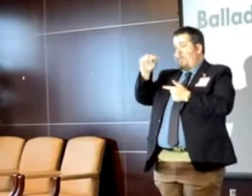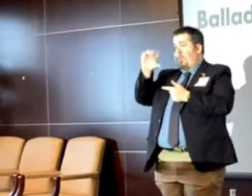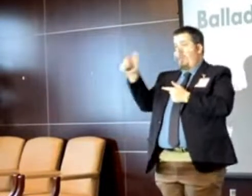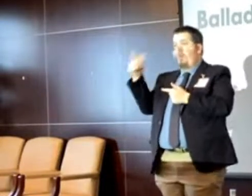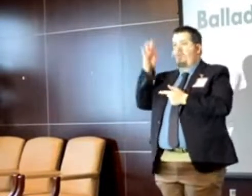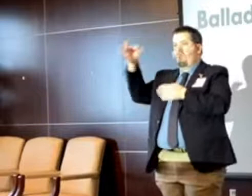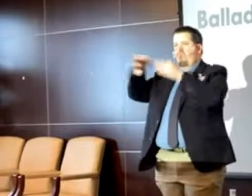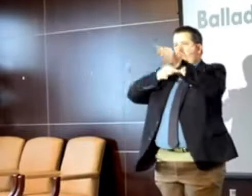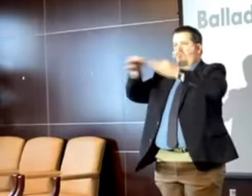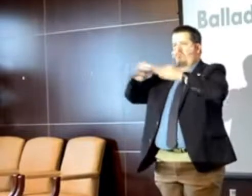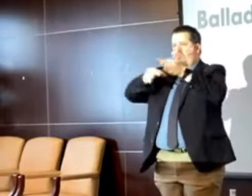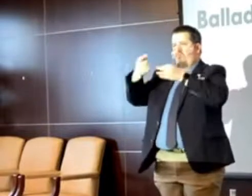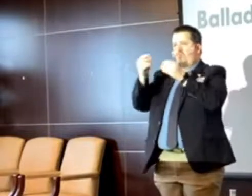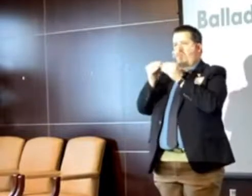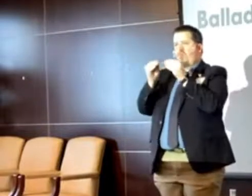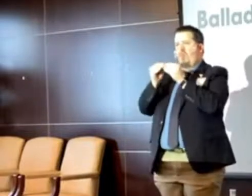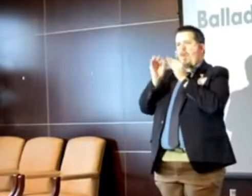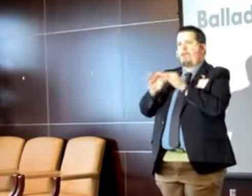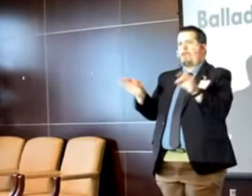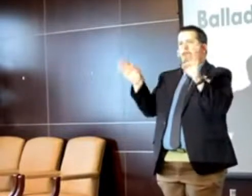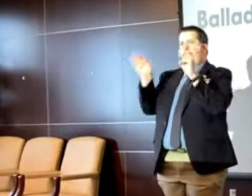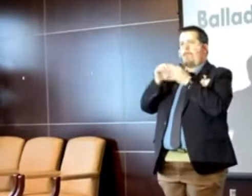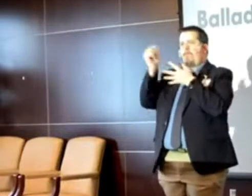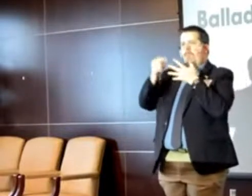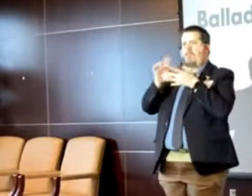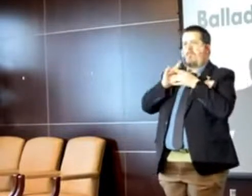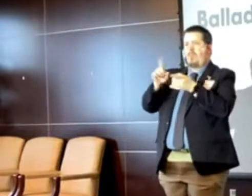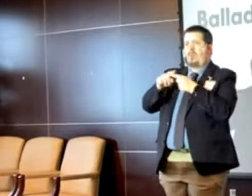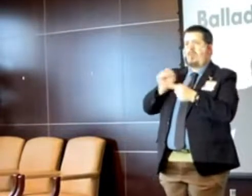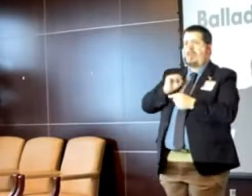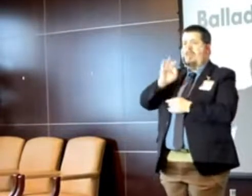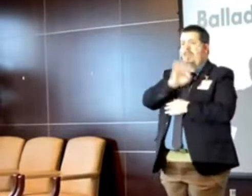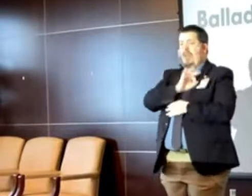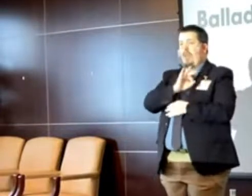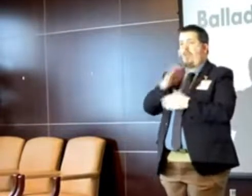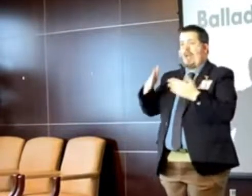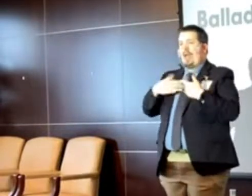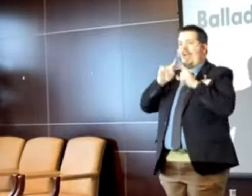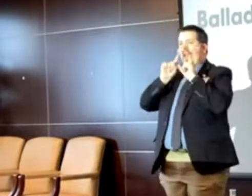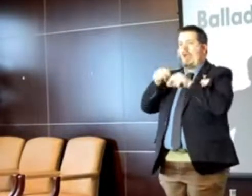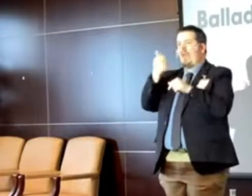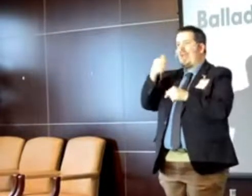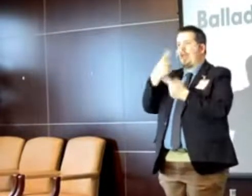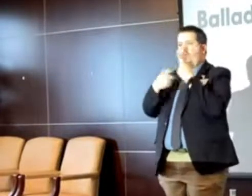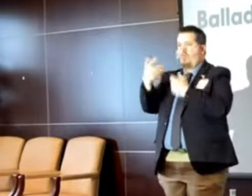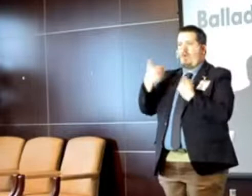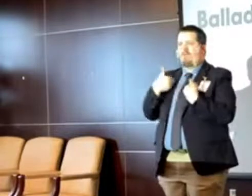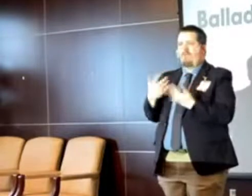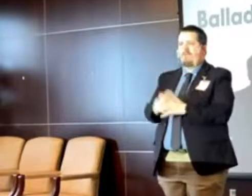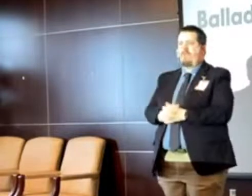about some very important matters related to our staffing, and then we'll be happy to answer any questions you have.